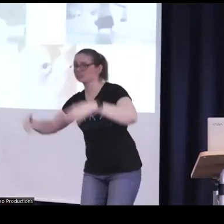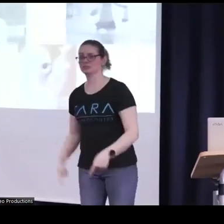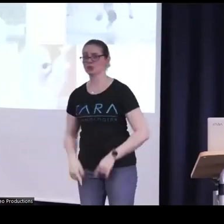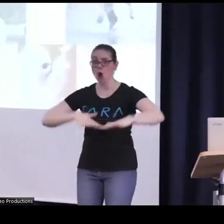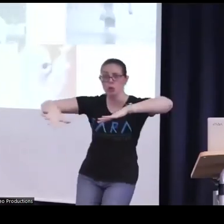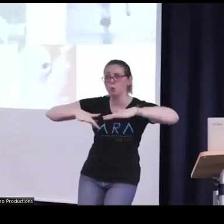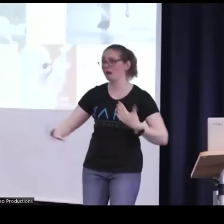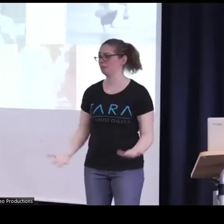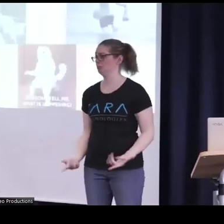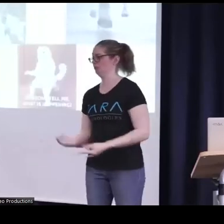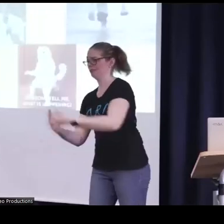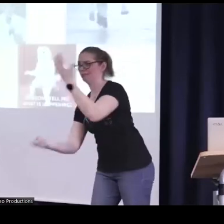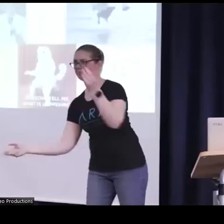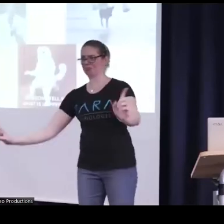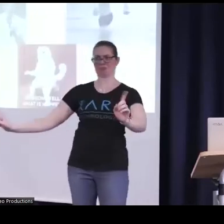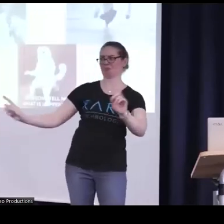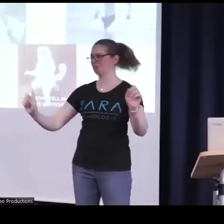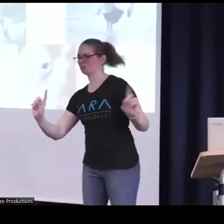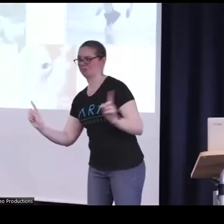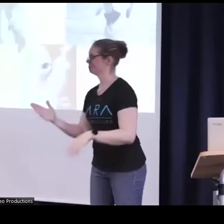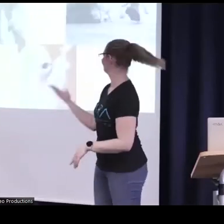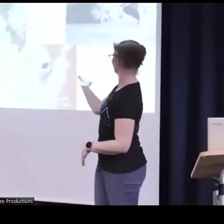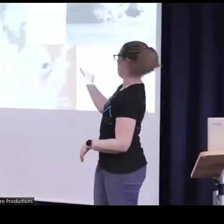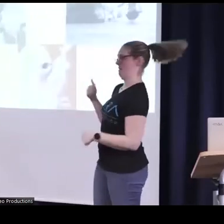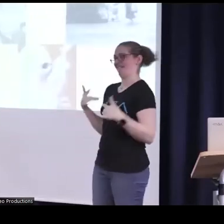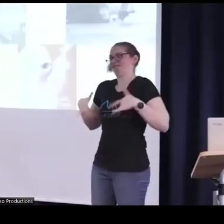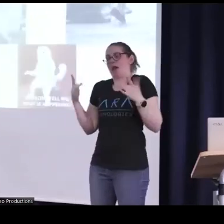happening. Is it a flood? Is there an earthquake? What's going on?